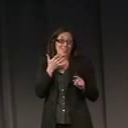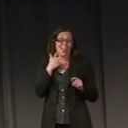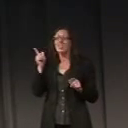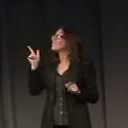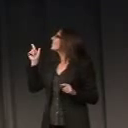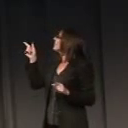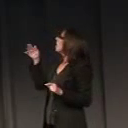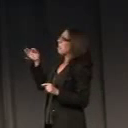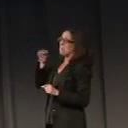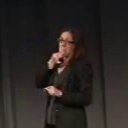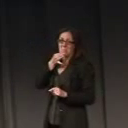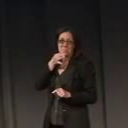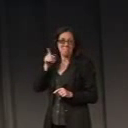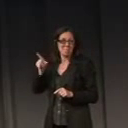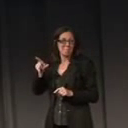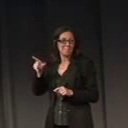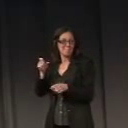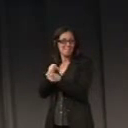appear two different colors.